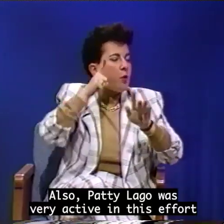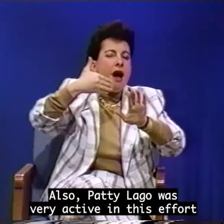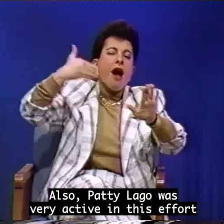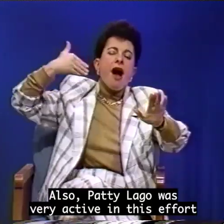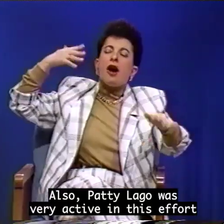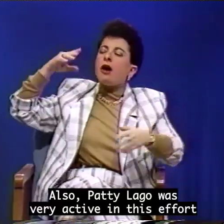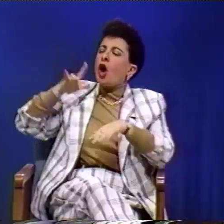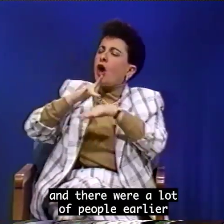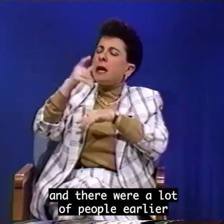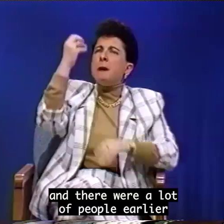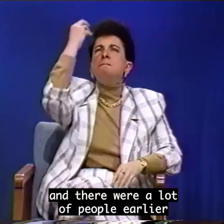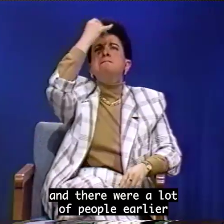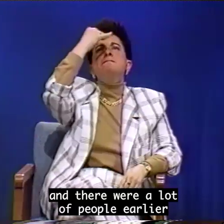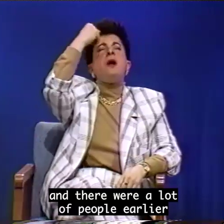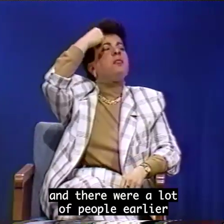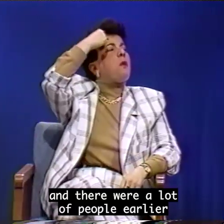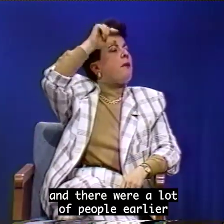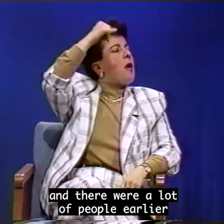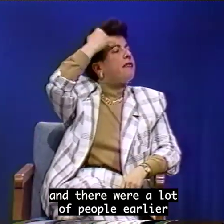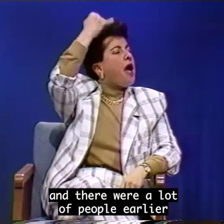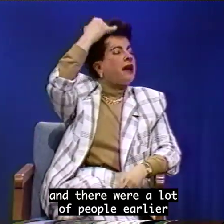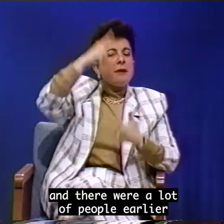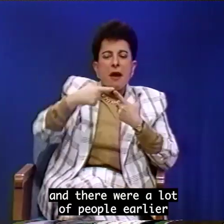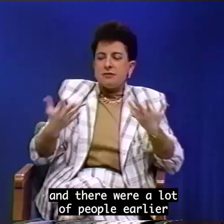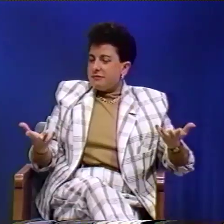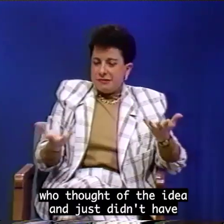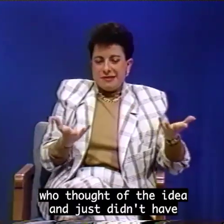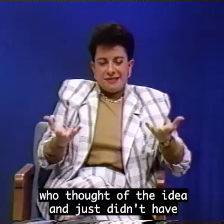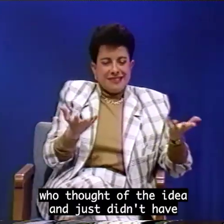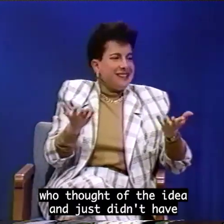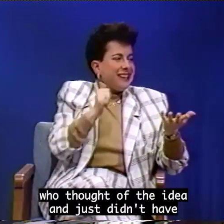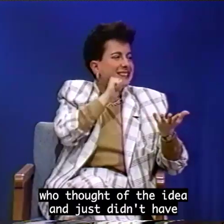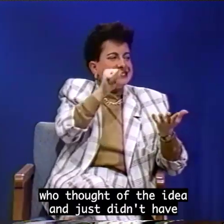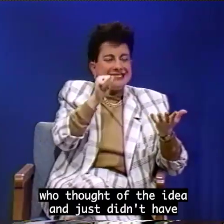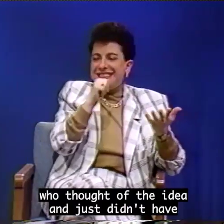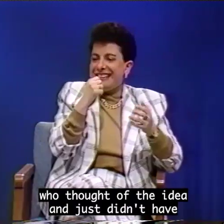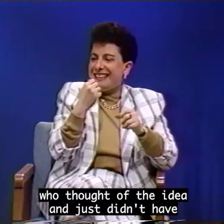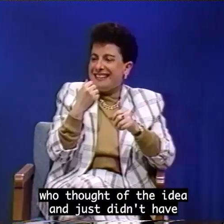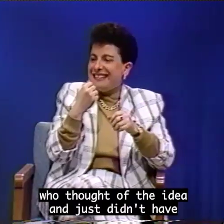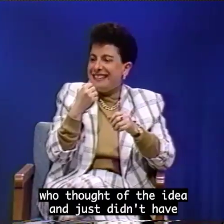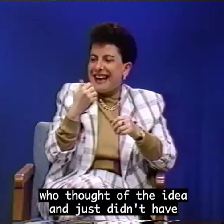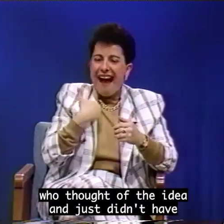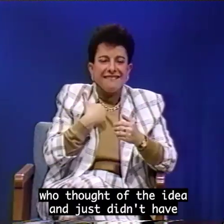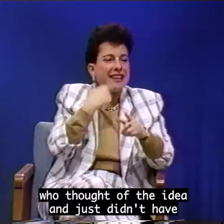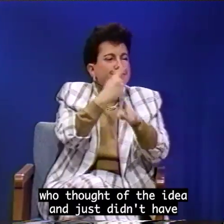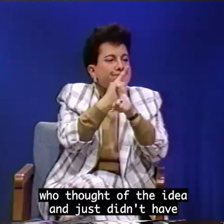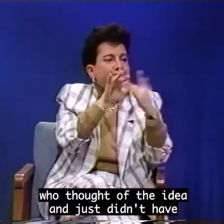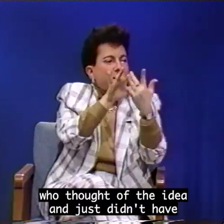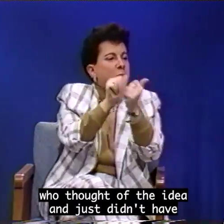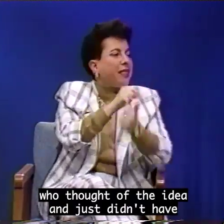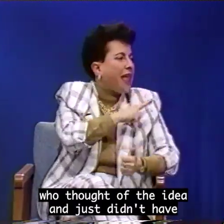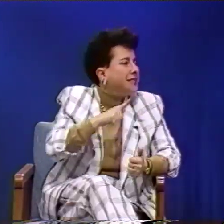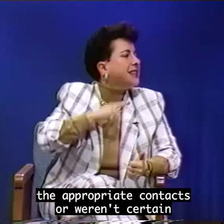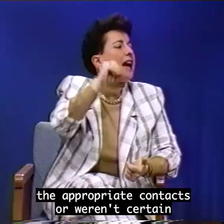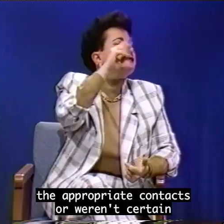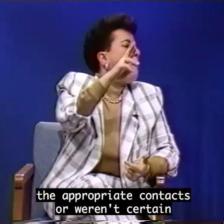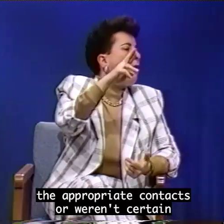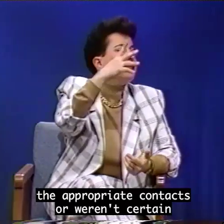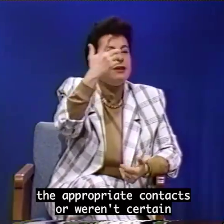effort. And there were a lot of people earlier who thought of the idea and just didn't have the